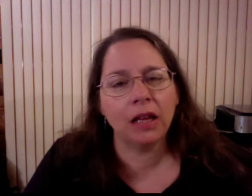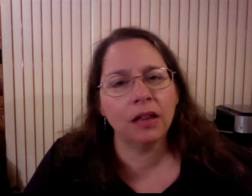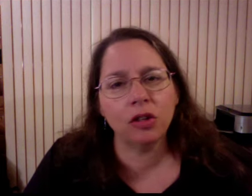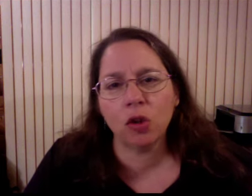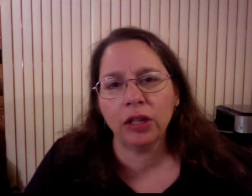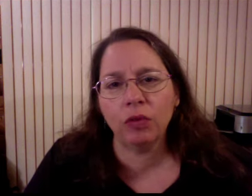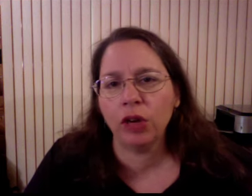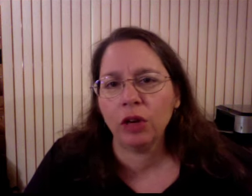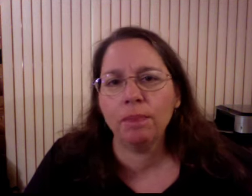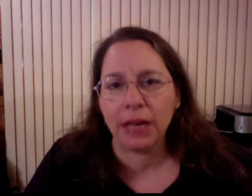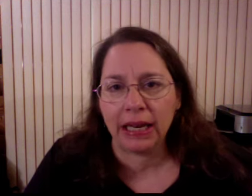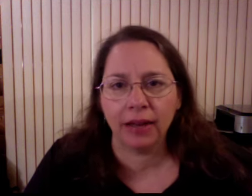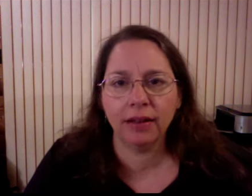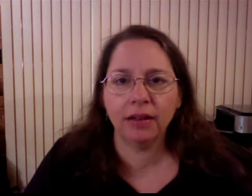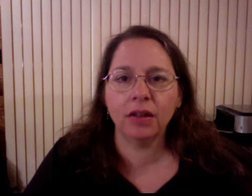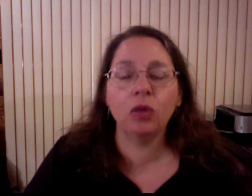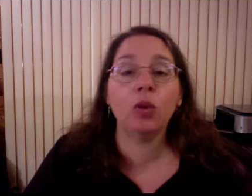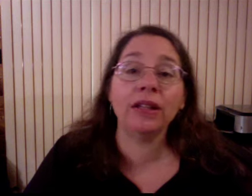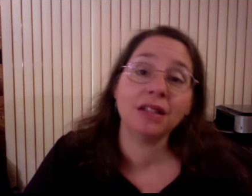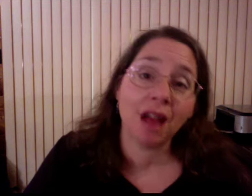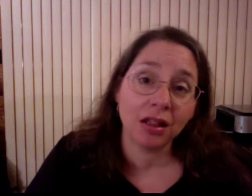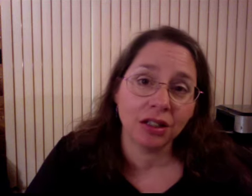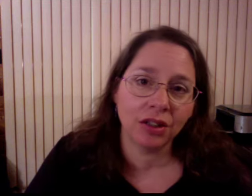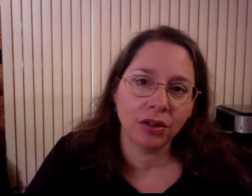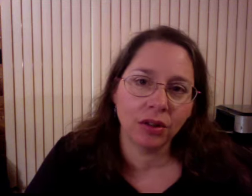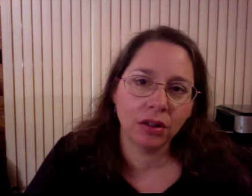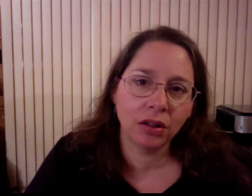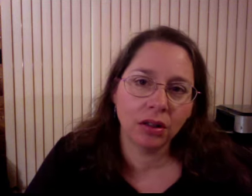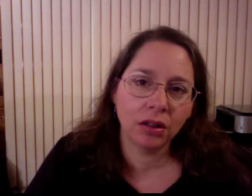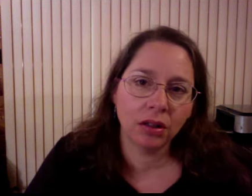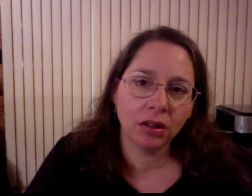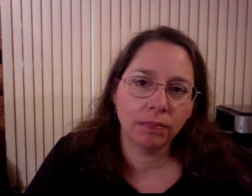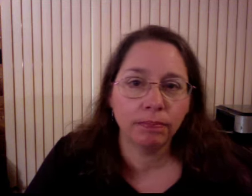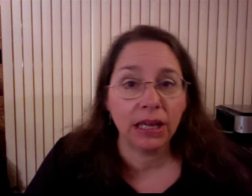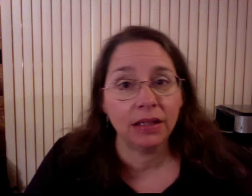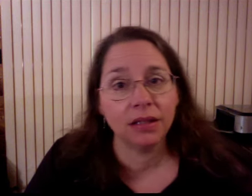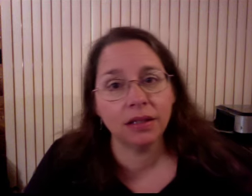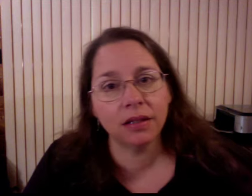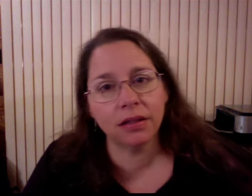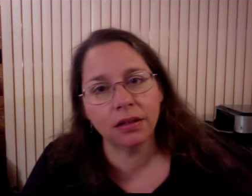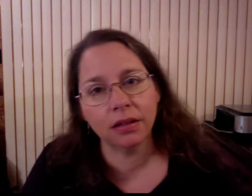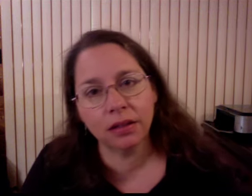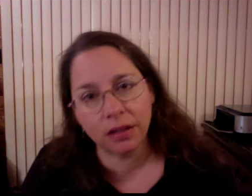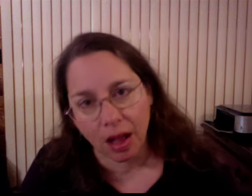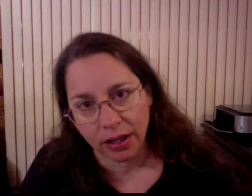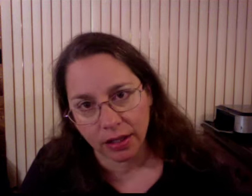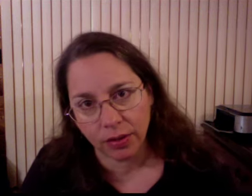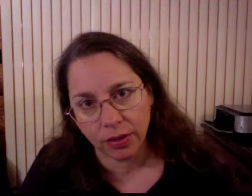There's only real meeting when solitude meets solitude."